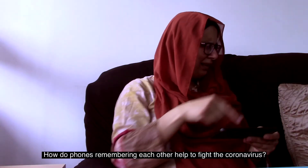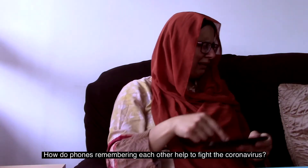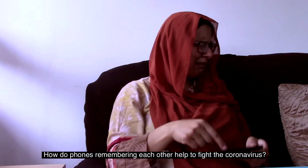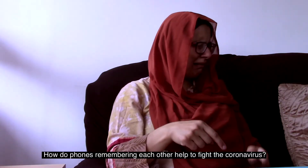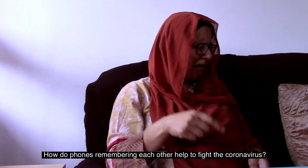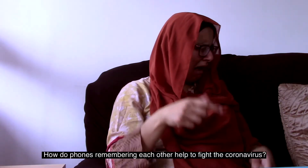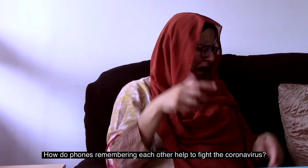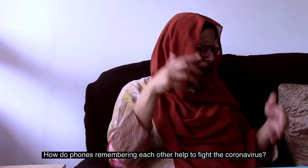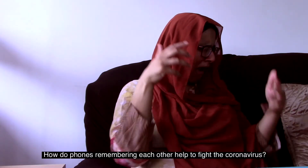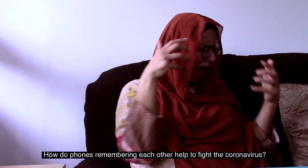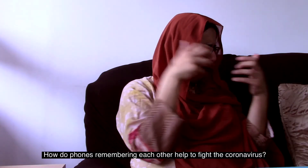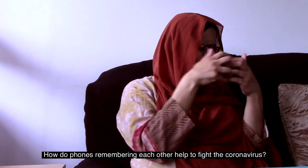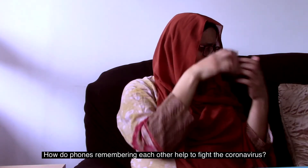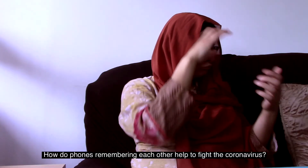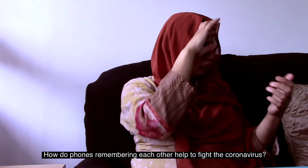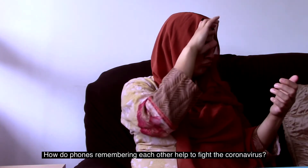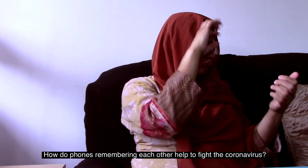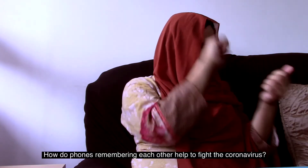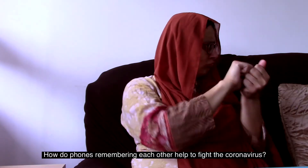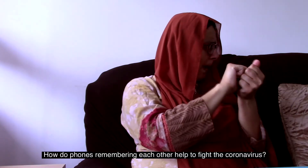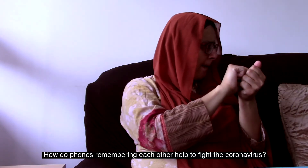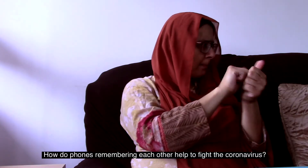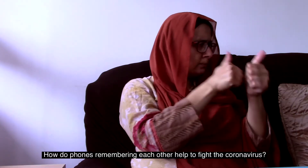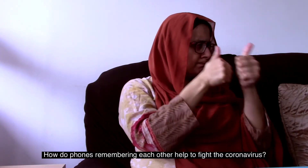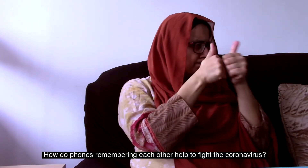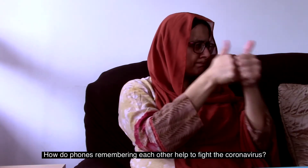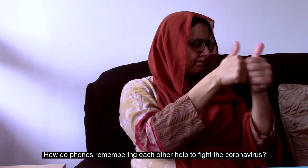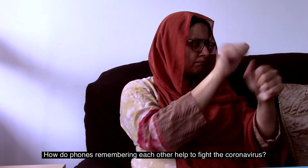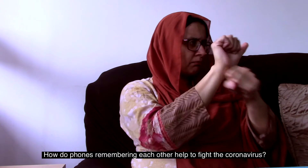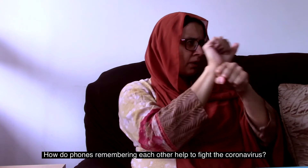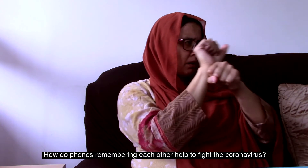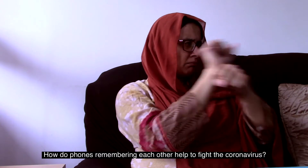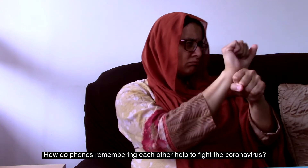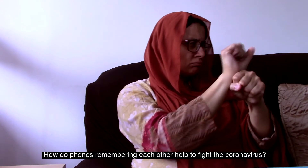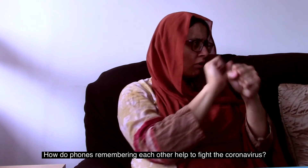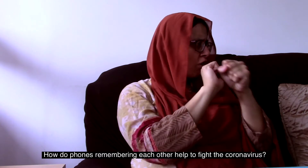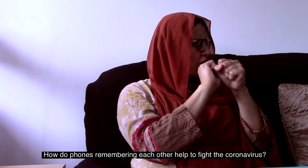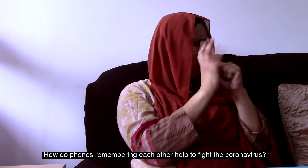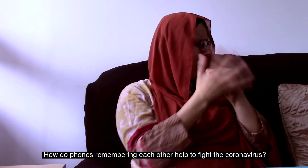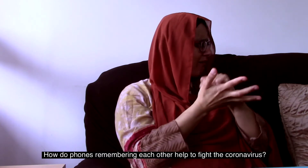How do phones remembering each other help to fight the coronavirus?